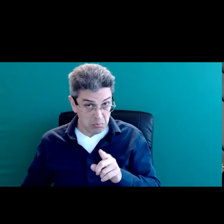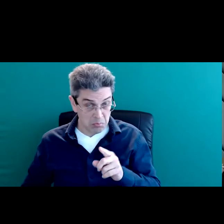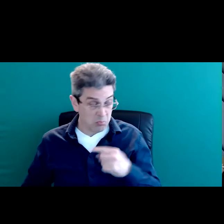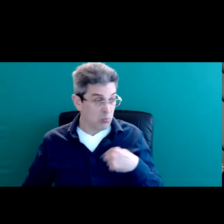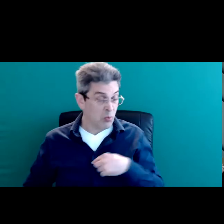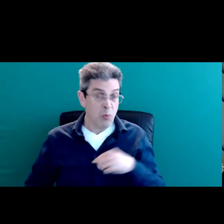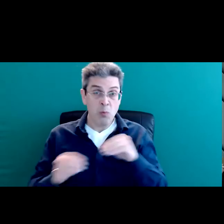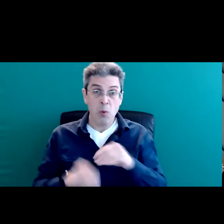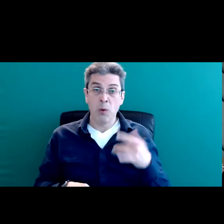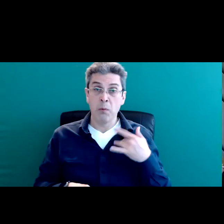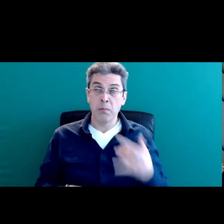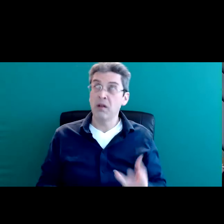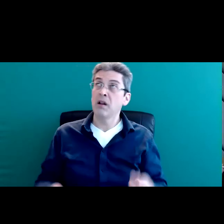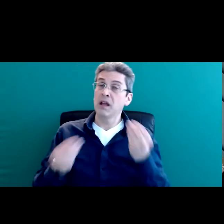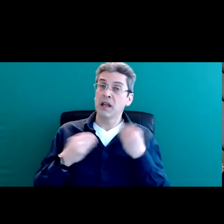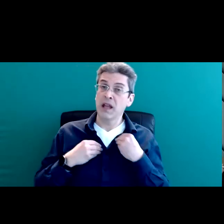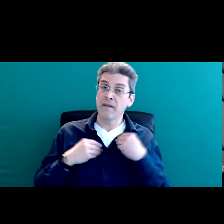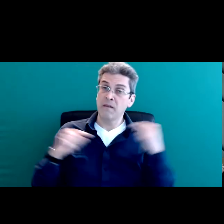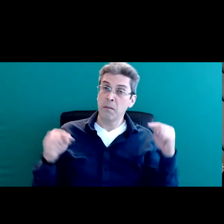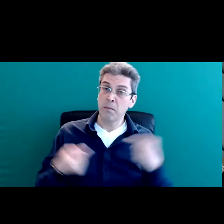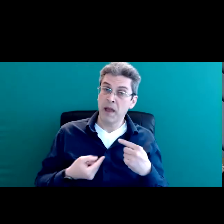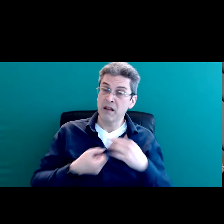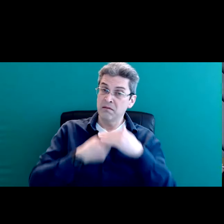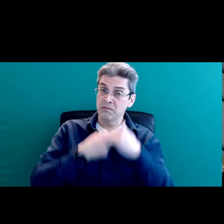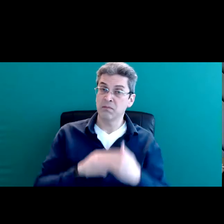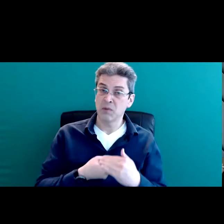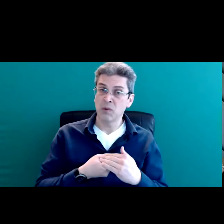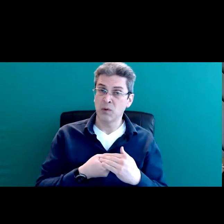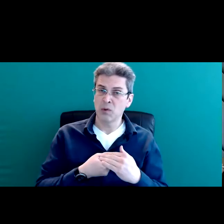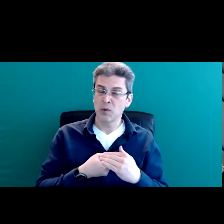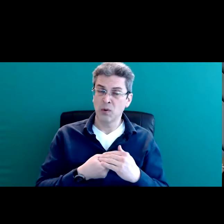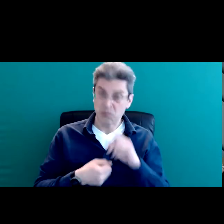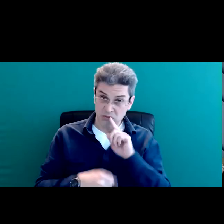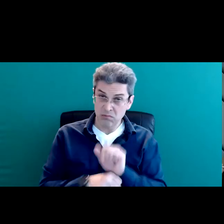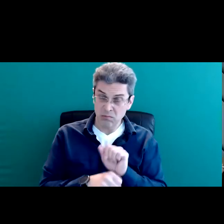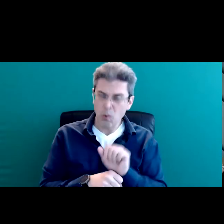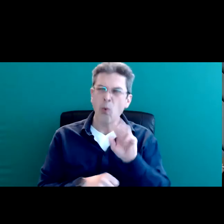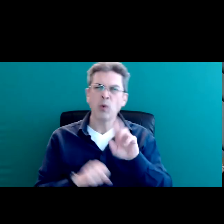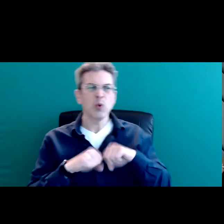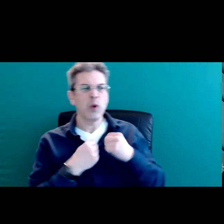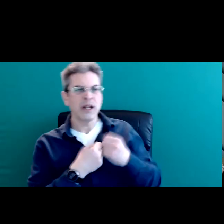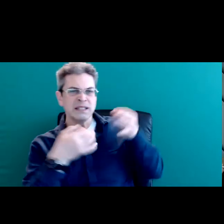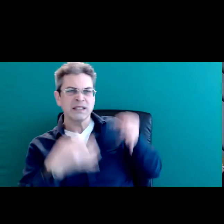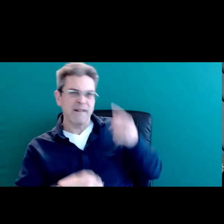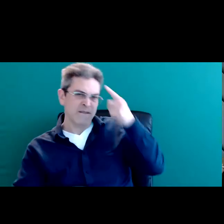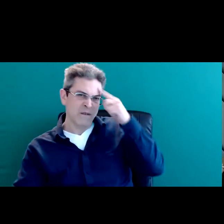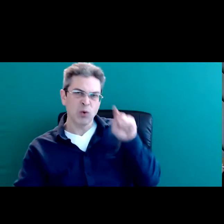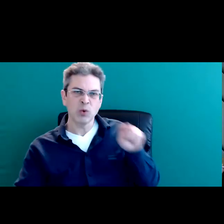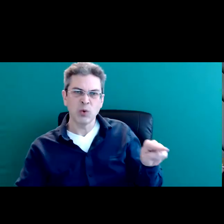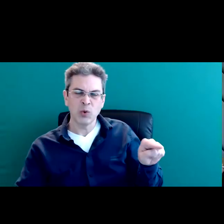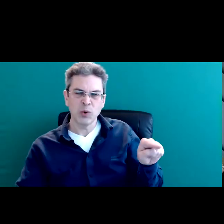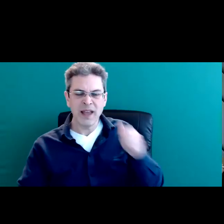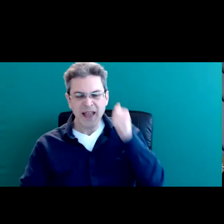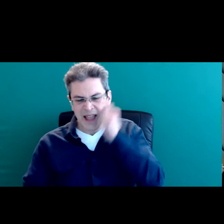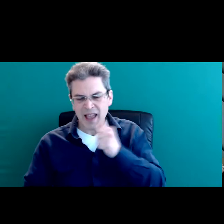and hurt, are we? Or is that a choice we as a society make every single day with every single action that we take? Do